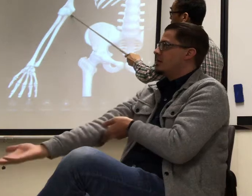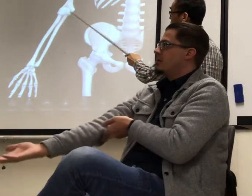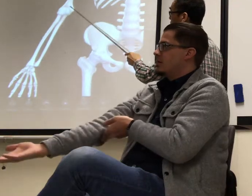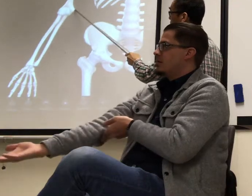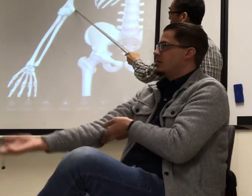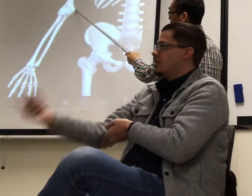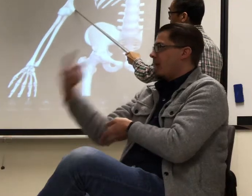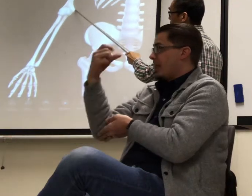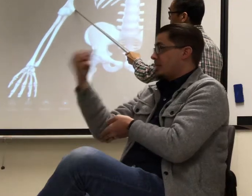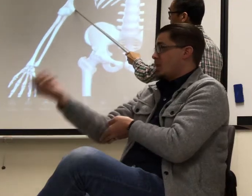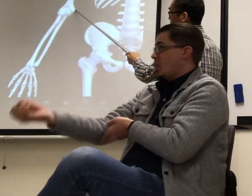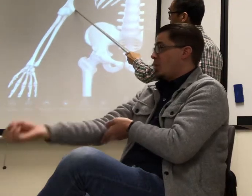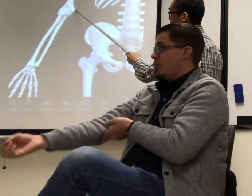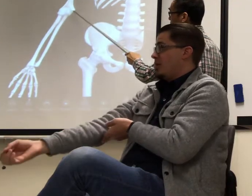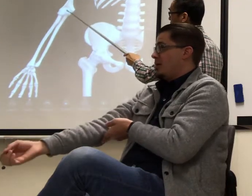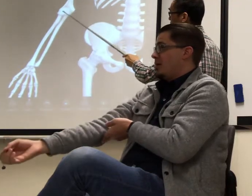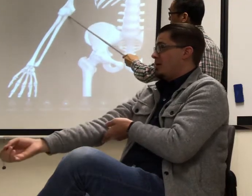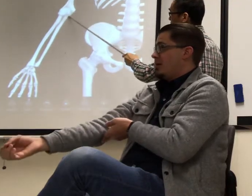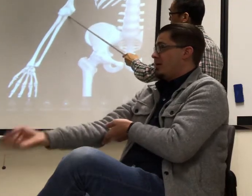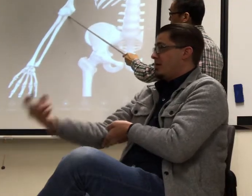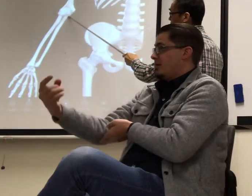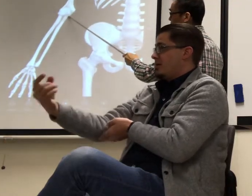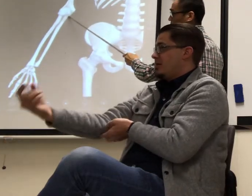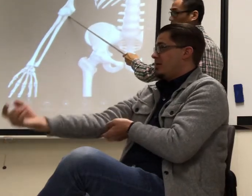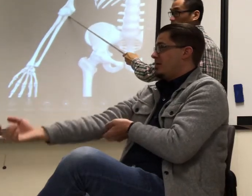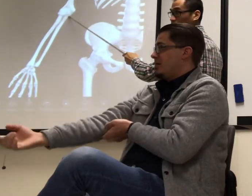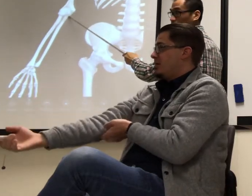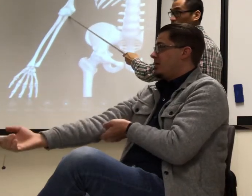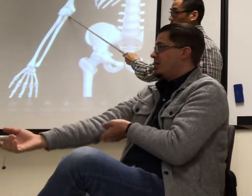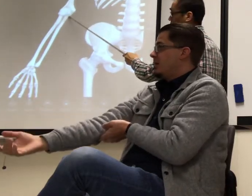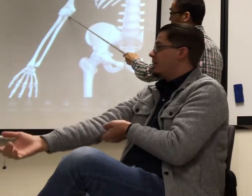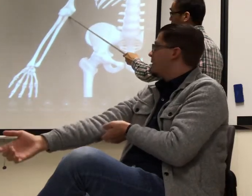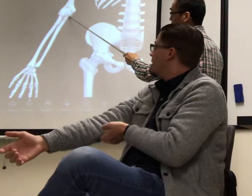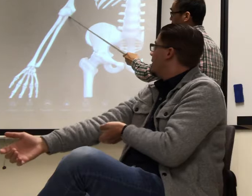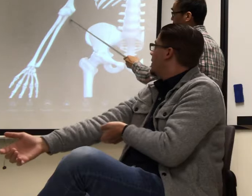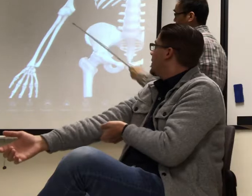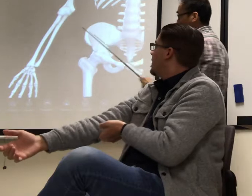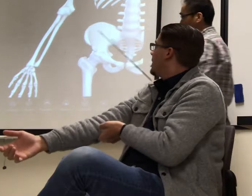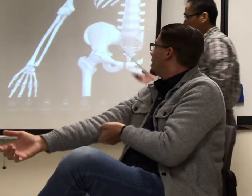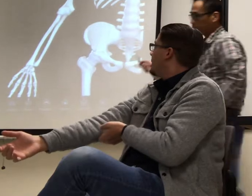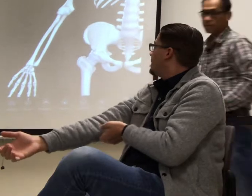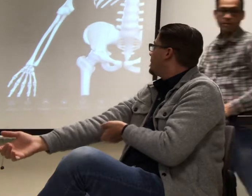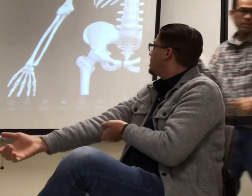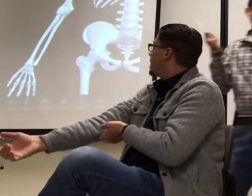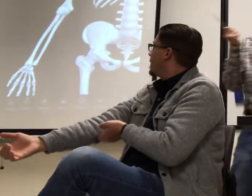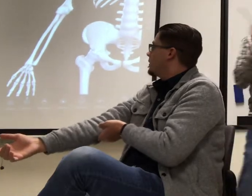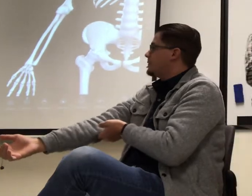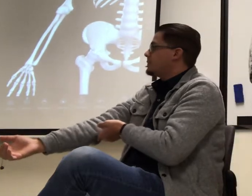from the medial epicondyle to proximal ulna on the medial aspect.